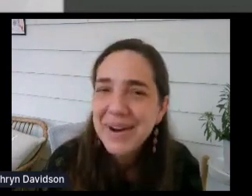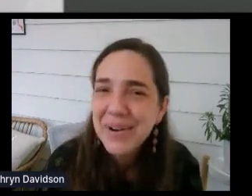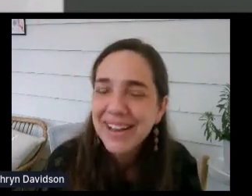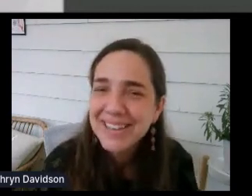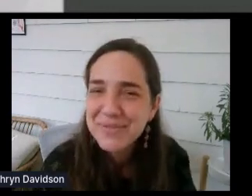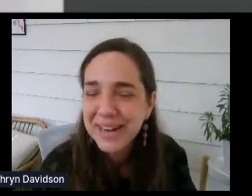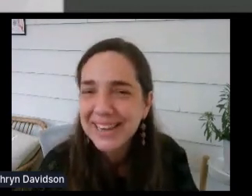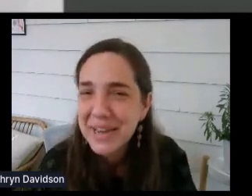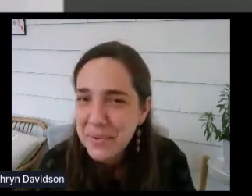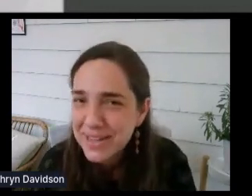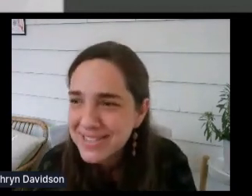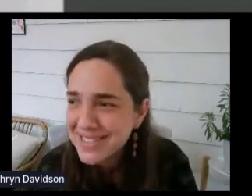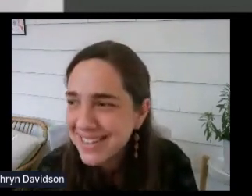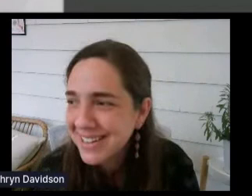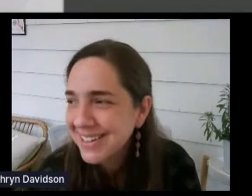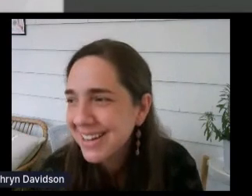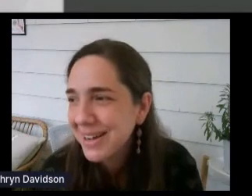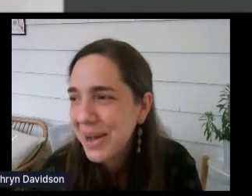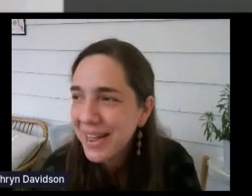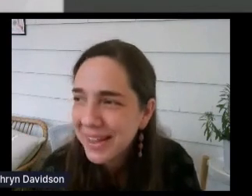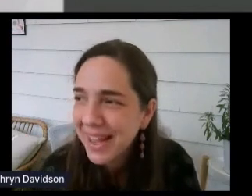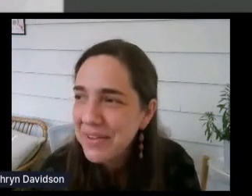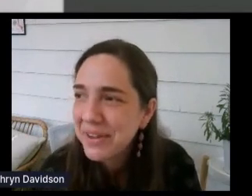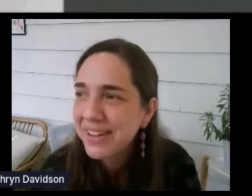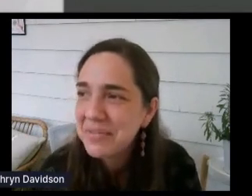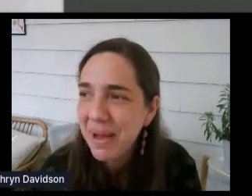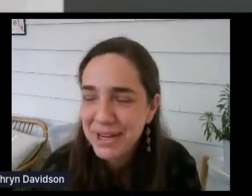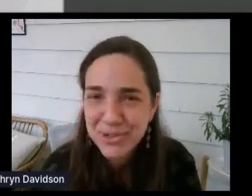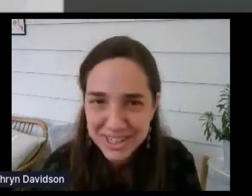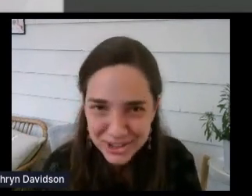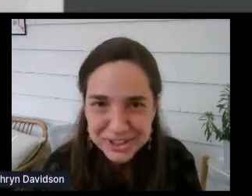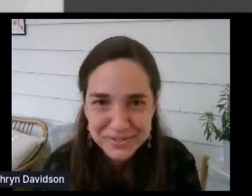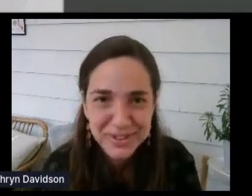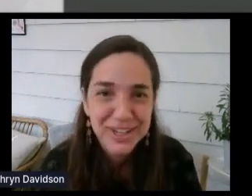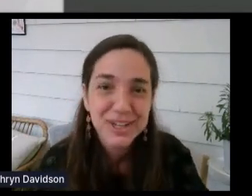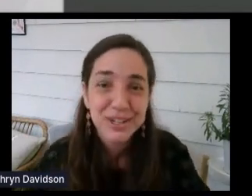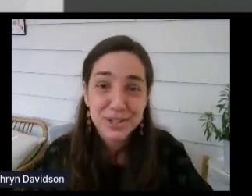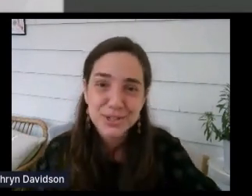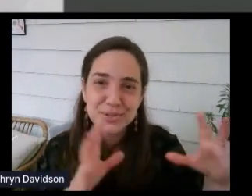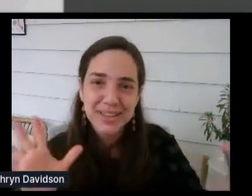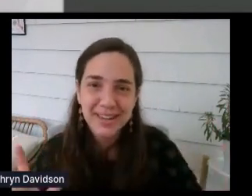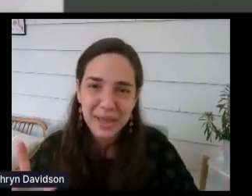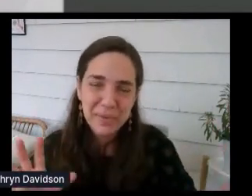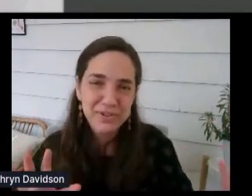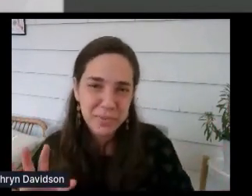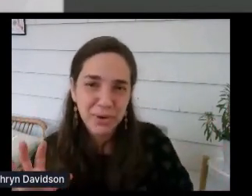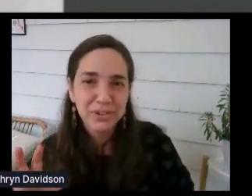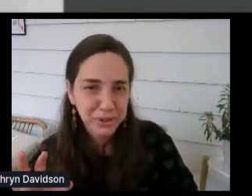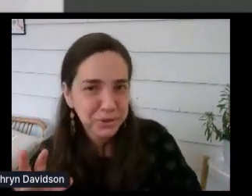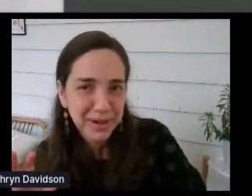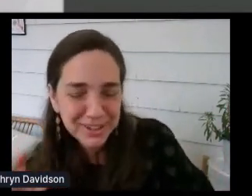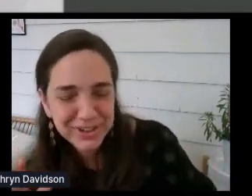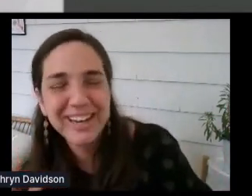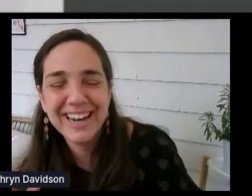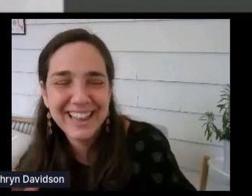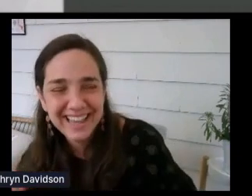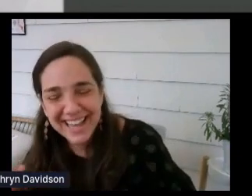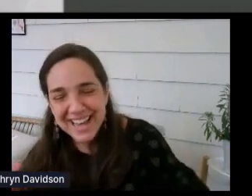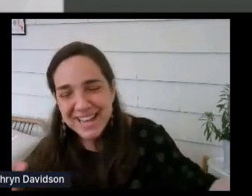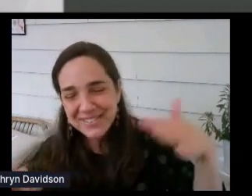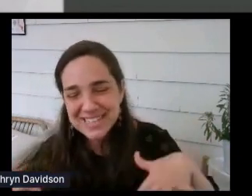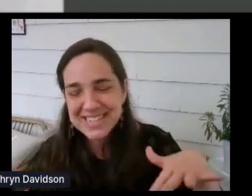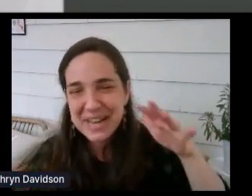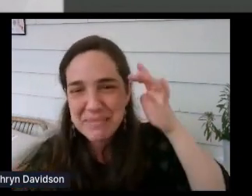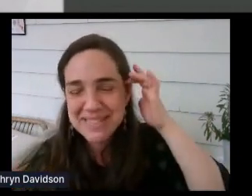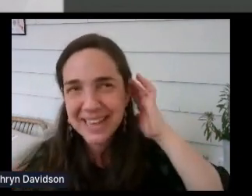Yeah, it's funny. Linguists, I think, have a bad tradition of dissociating language from culture too much, right? And I